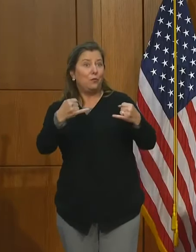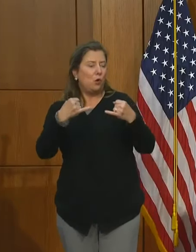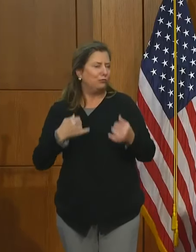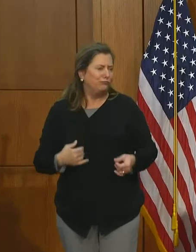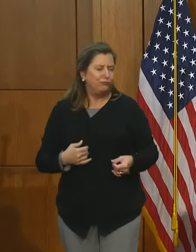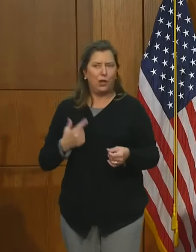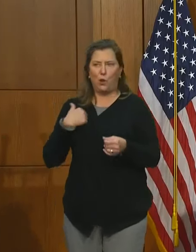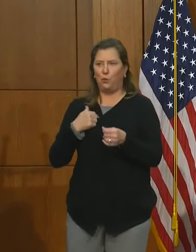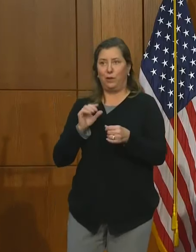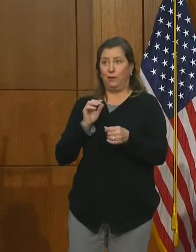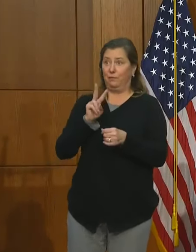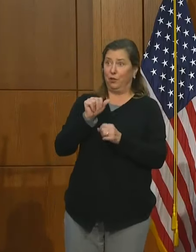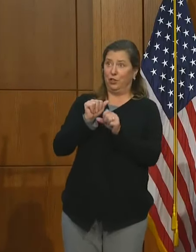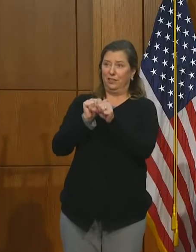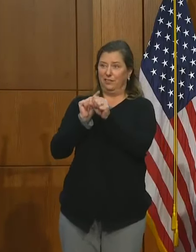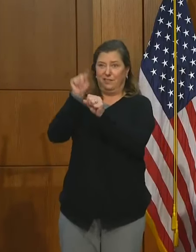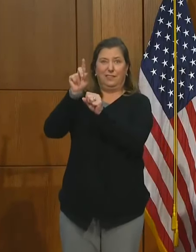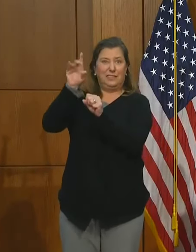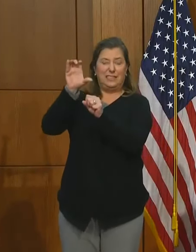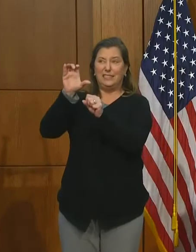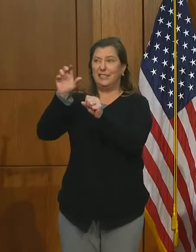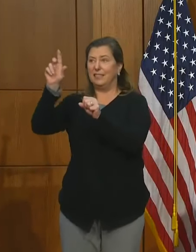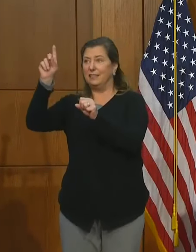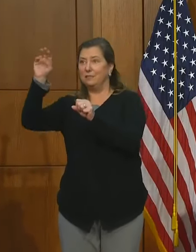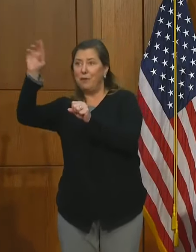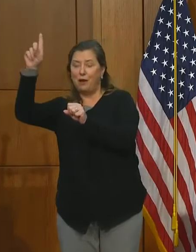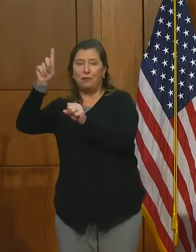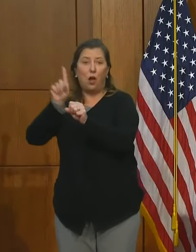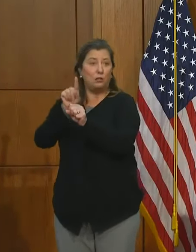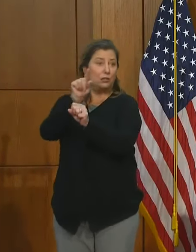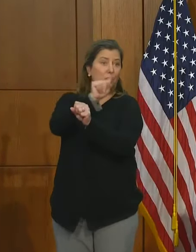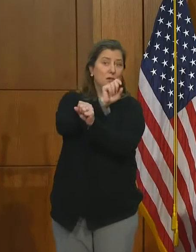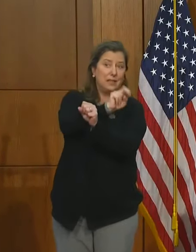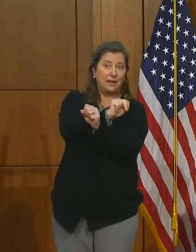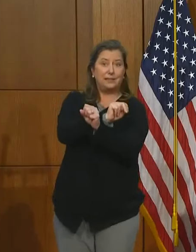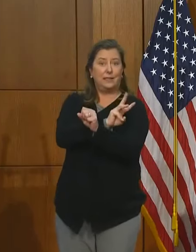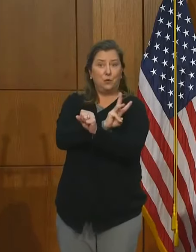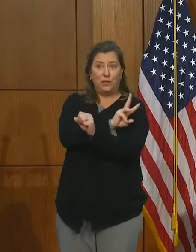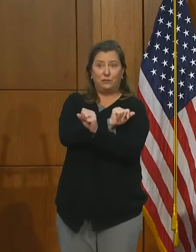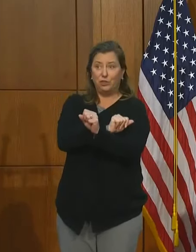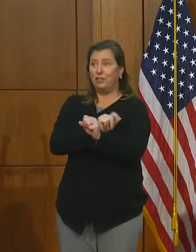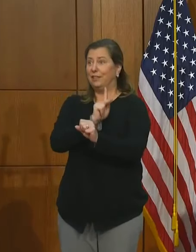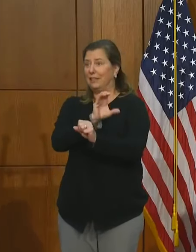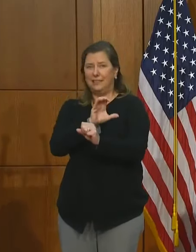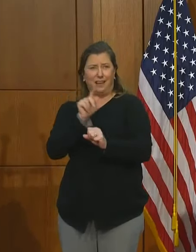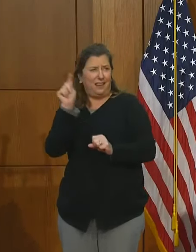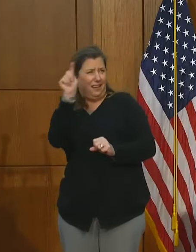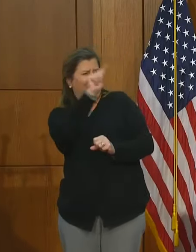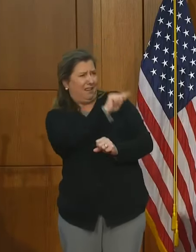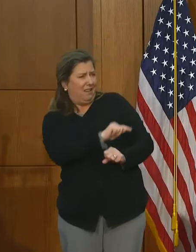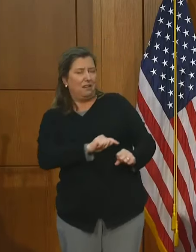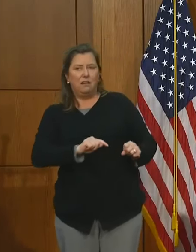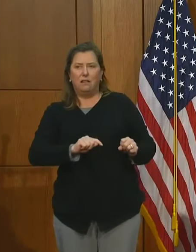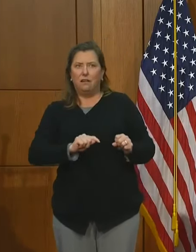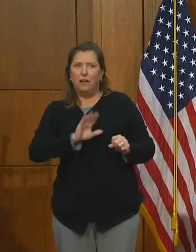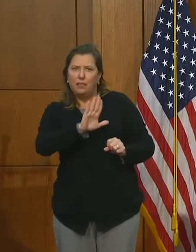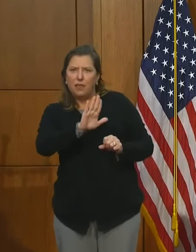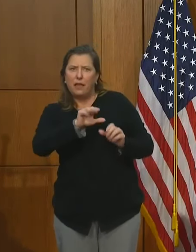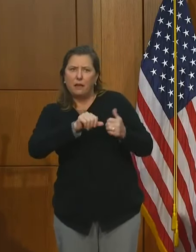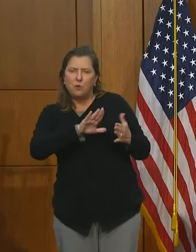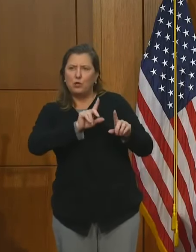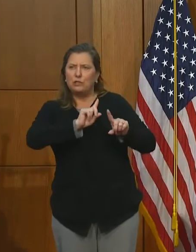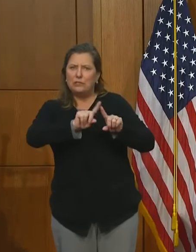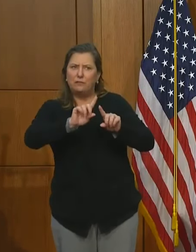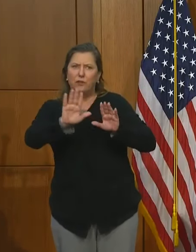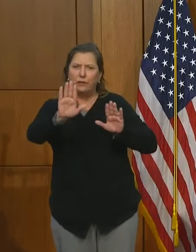Maryland and D.C. We're also border Tennessee, West Virginia, and Kentucky. And you look at all those states, and they're all doing something a little bit different